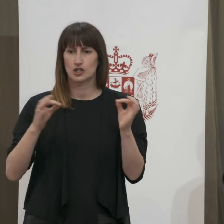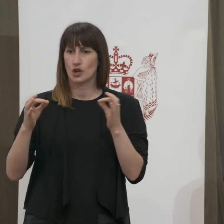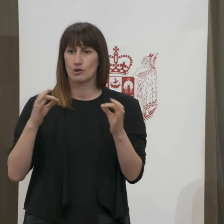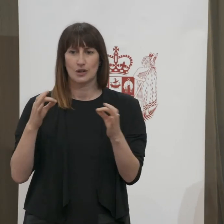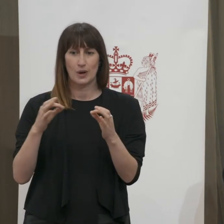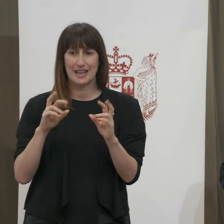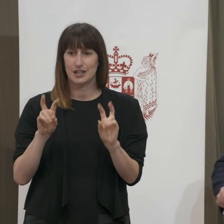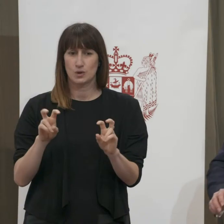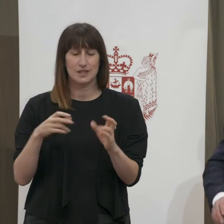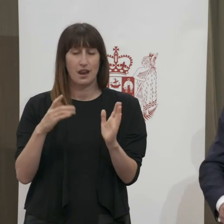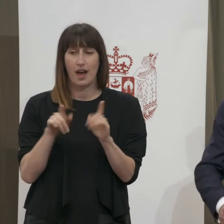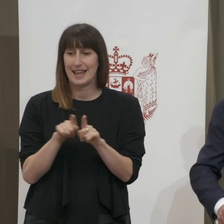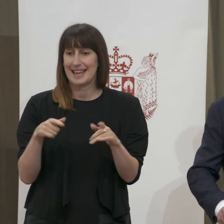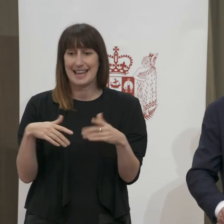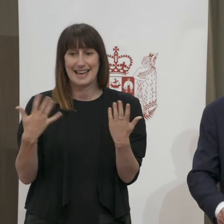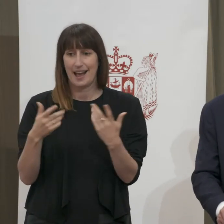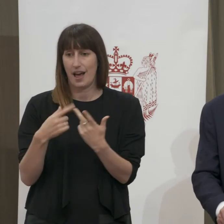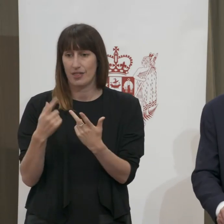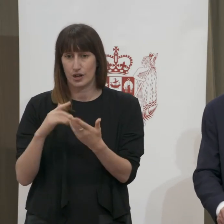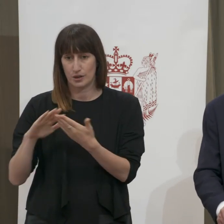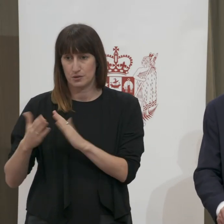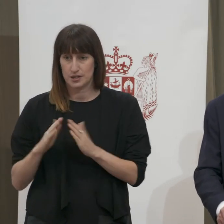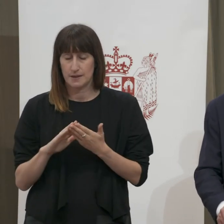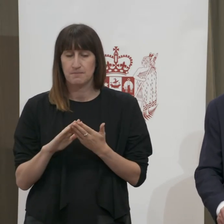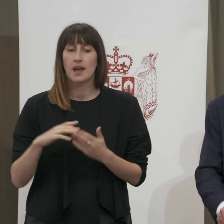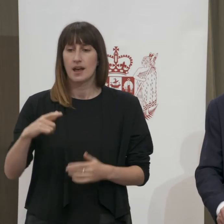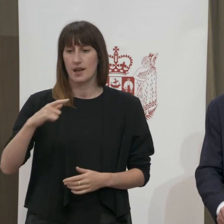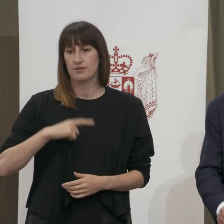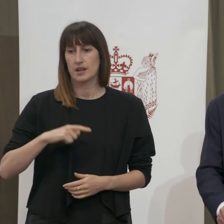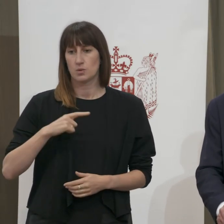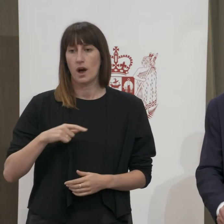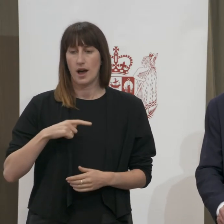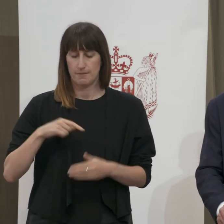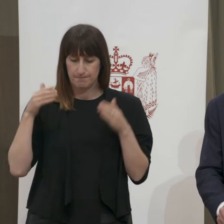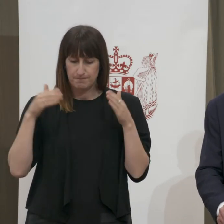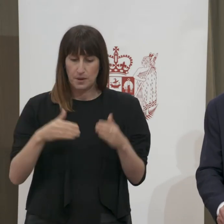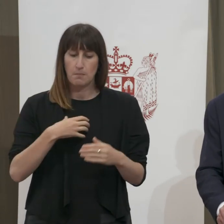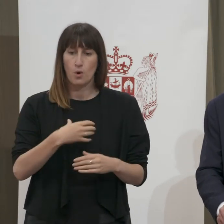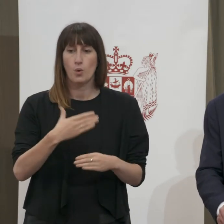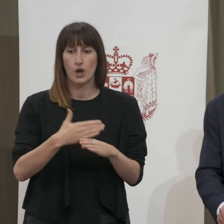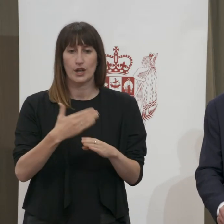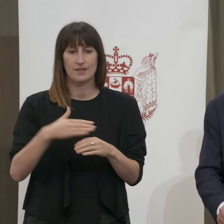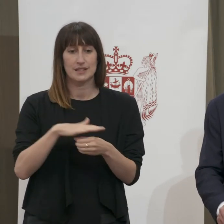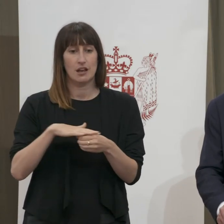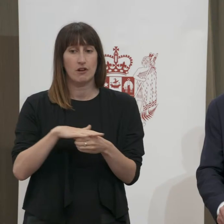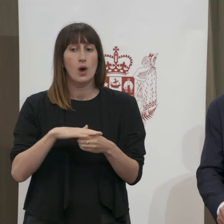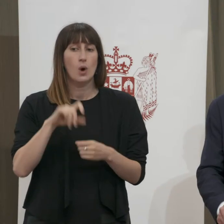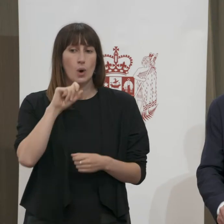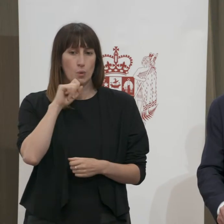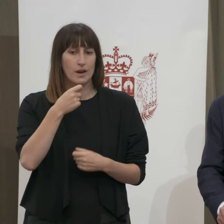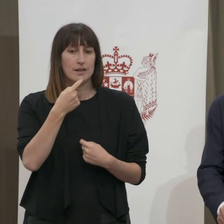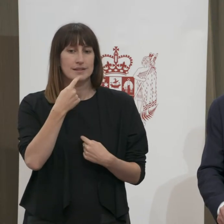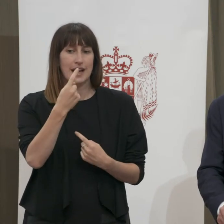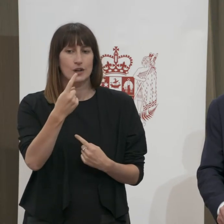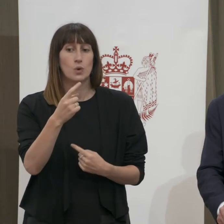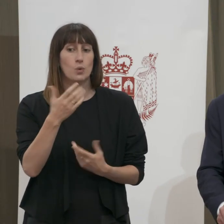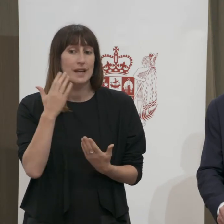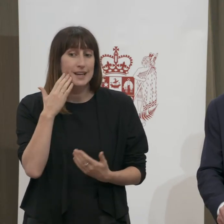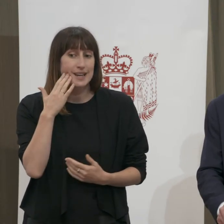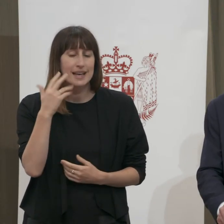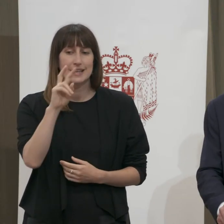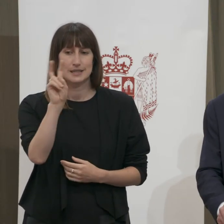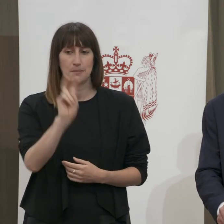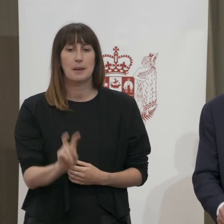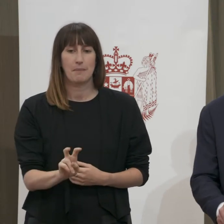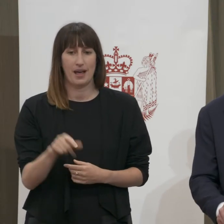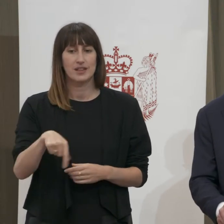community faces. That's why I have more work being done in this area, and I expect to be able to tell you more on that in September this year.